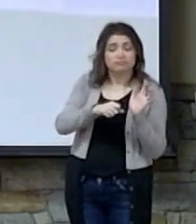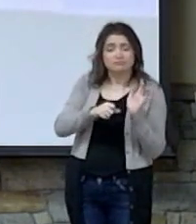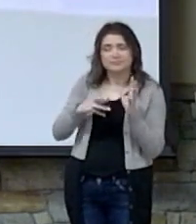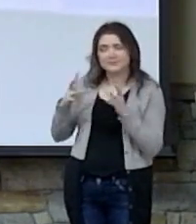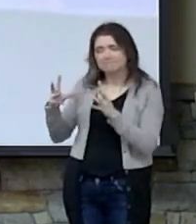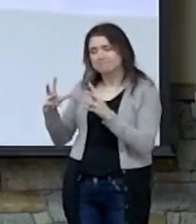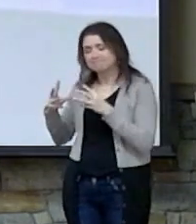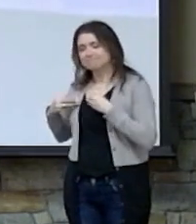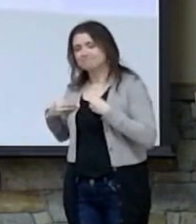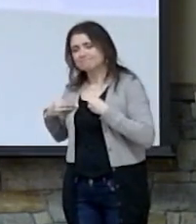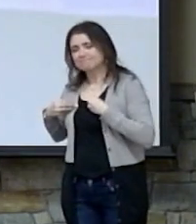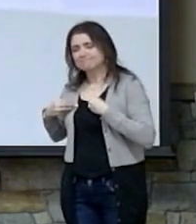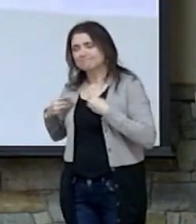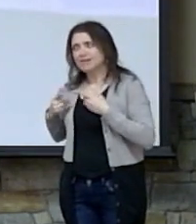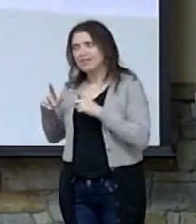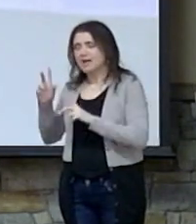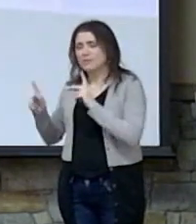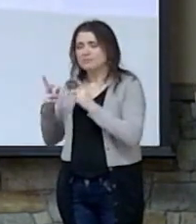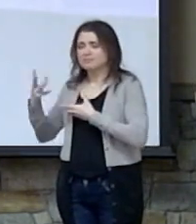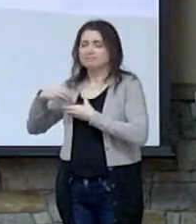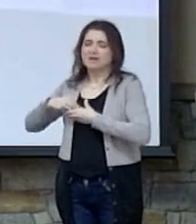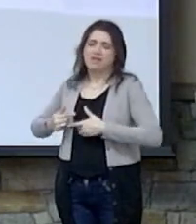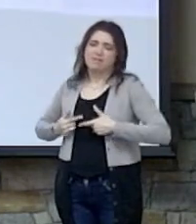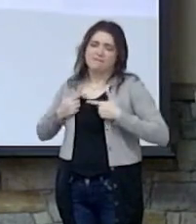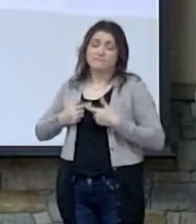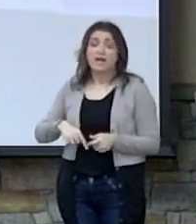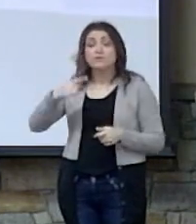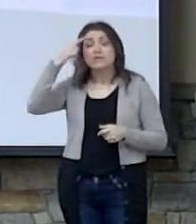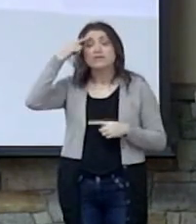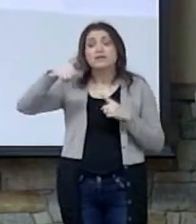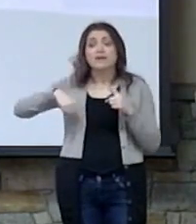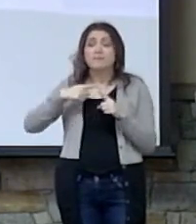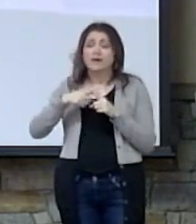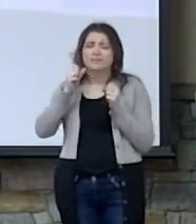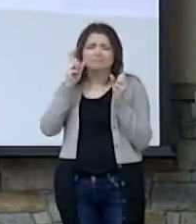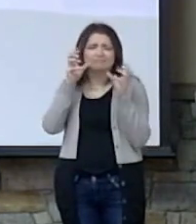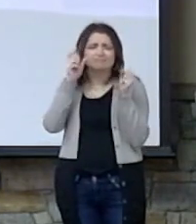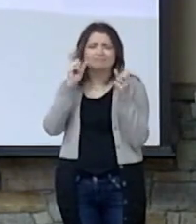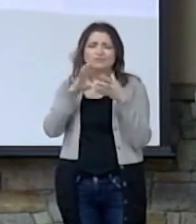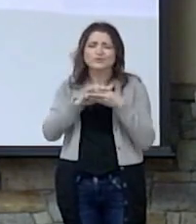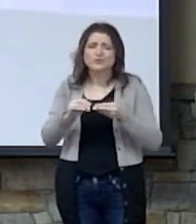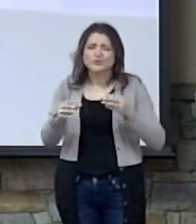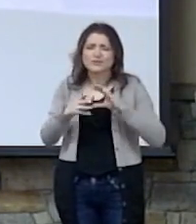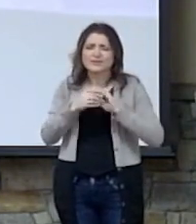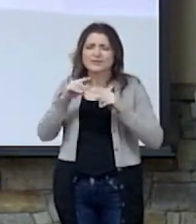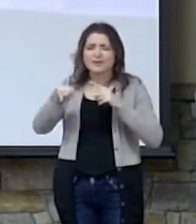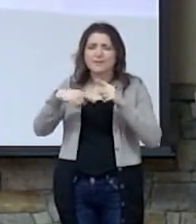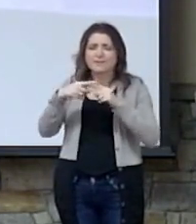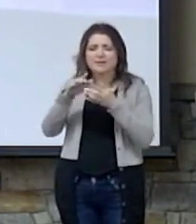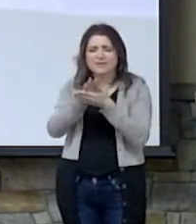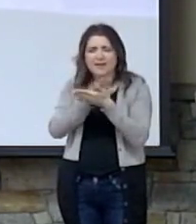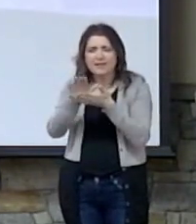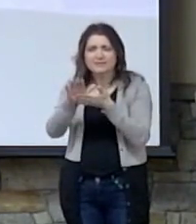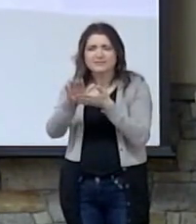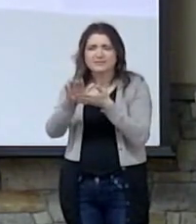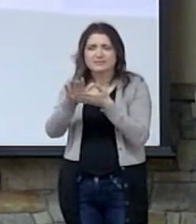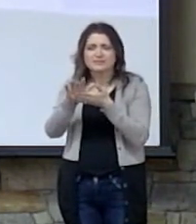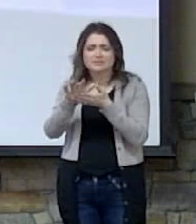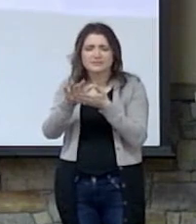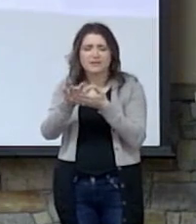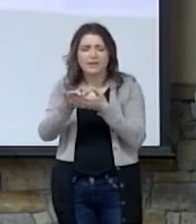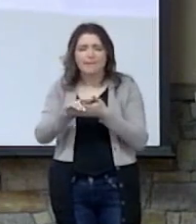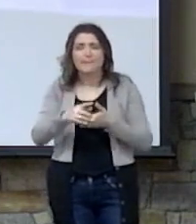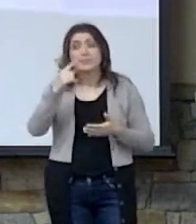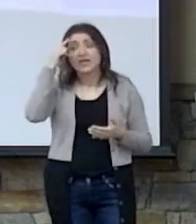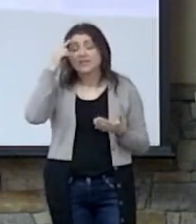letting people in our lives. As we think about this incredible story of kindness, I